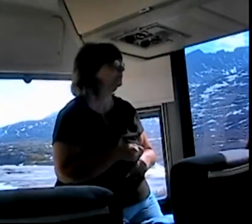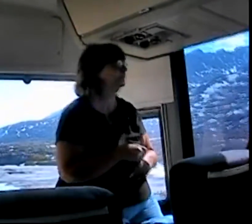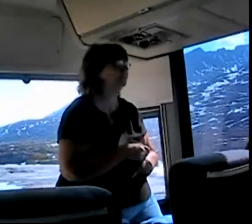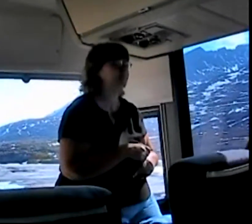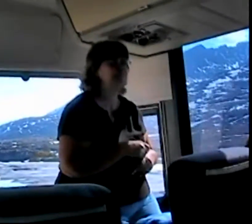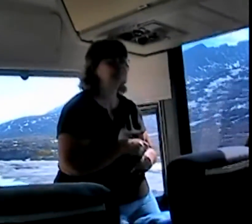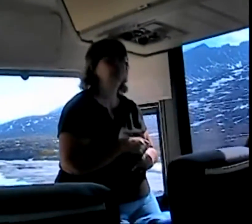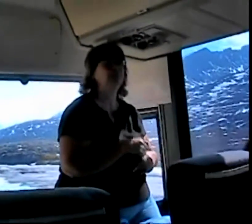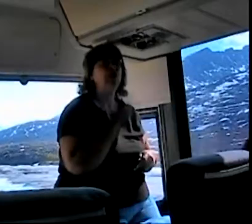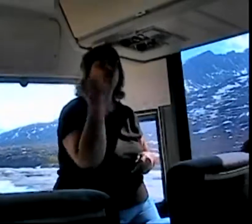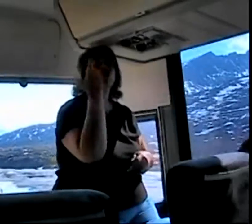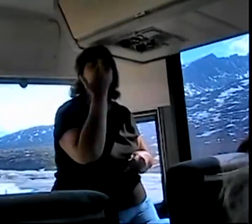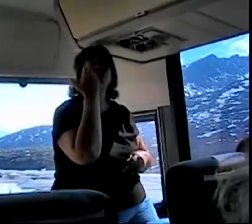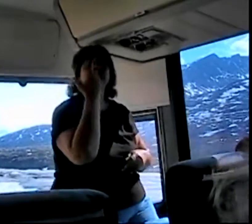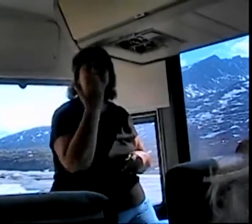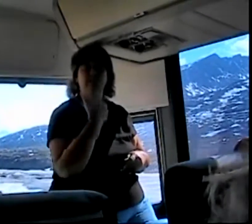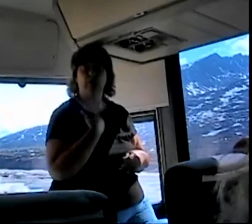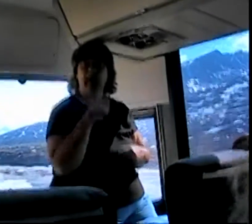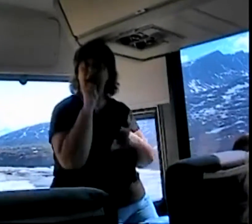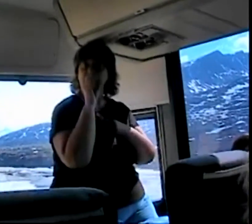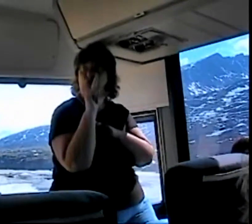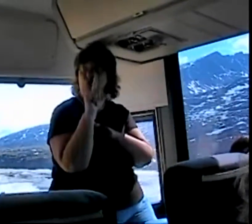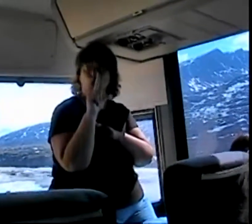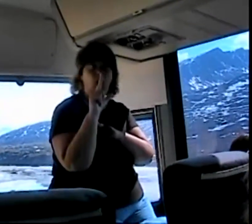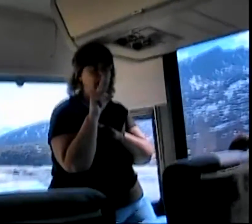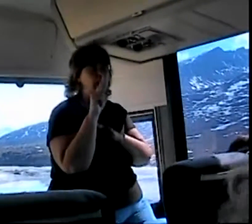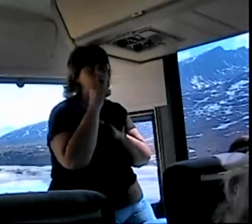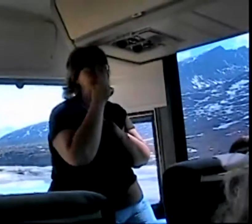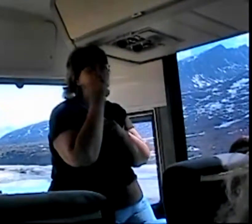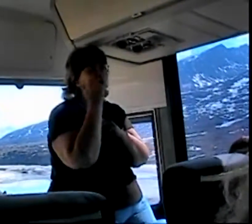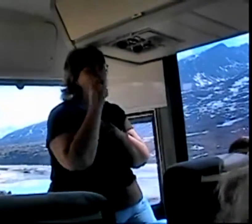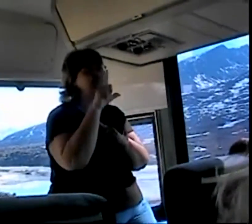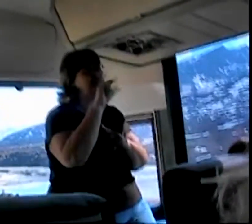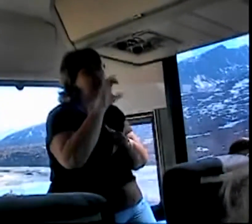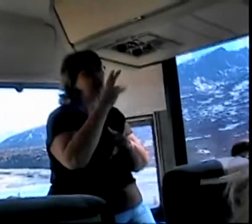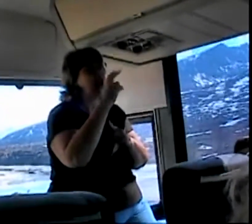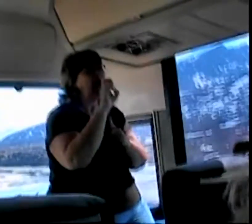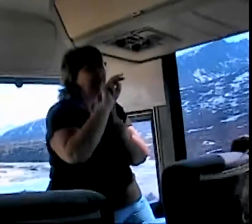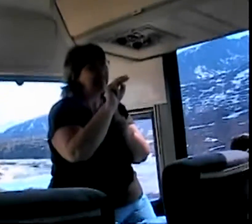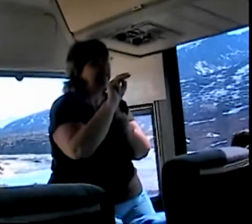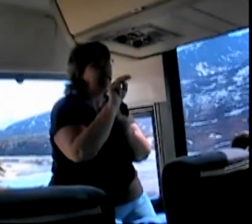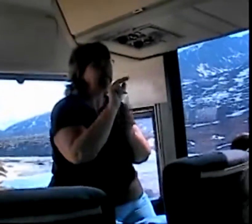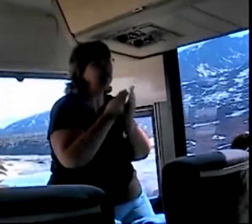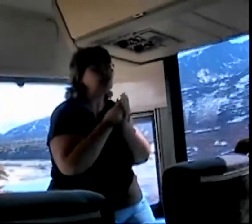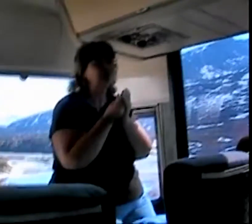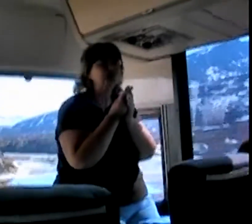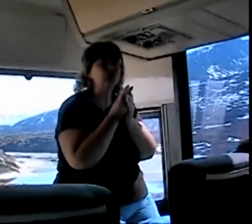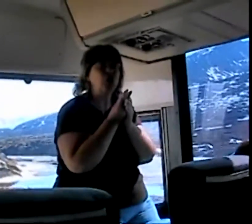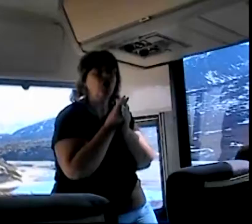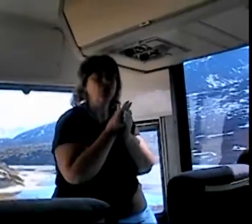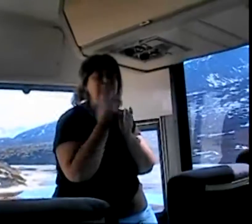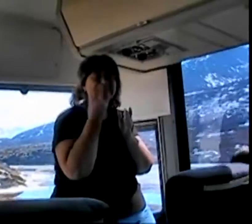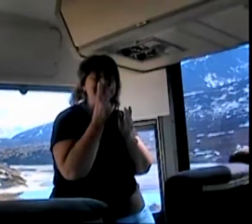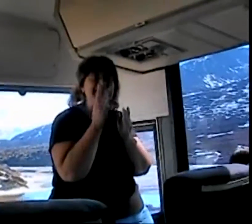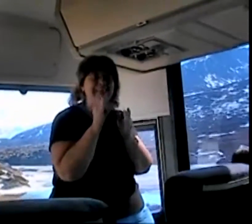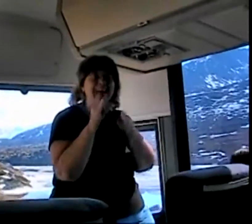And the reason we have soil at all is because of the lichen. The lichen you can see clinging to the tops of the